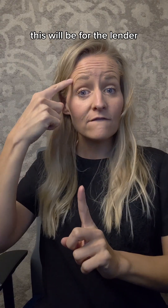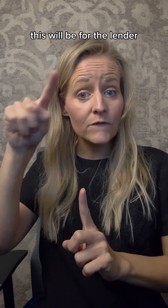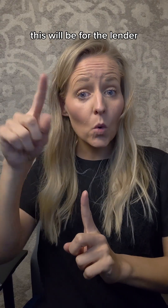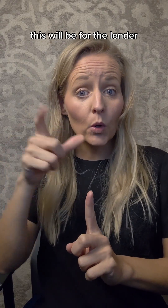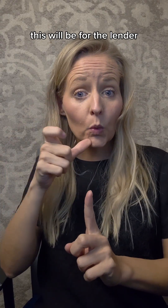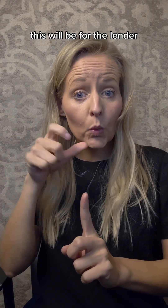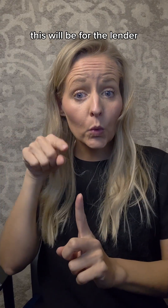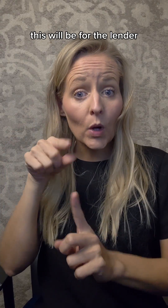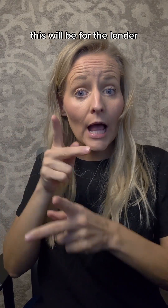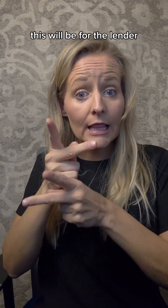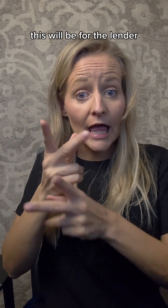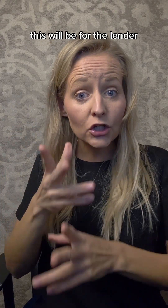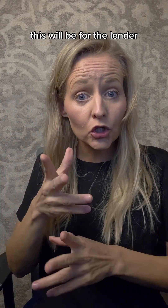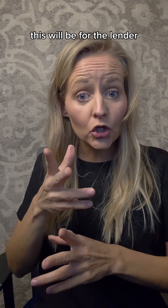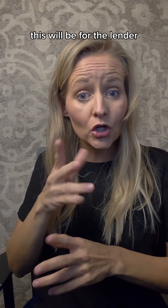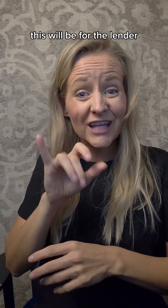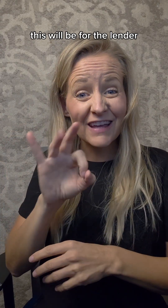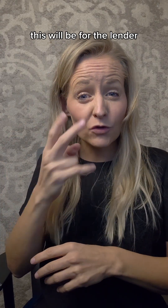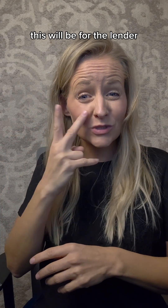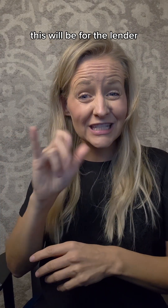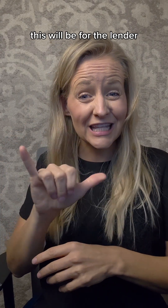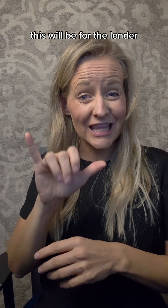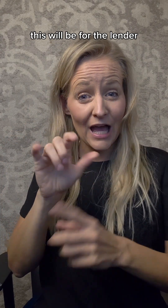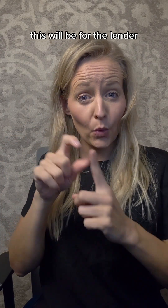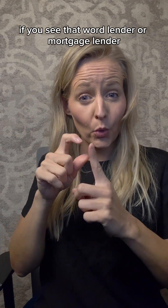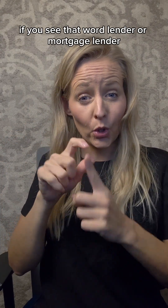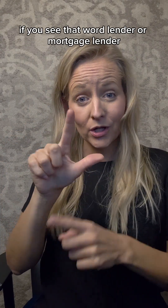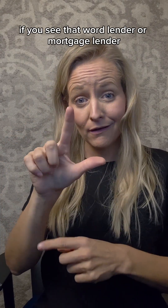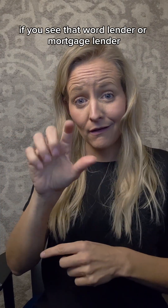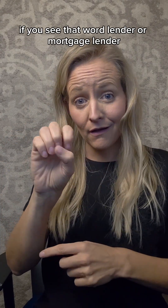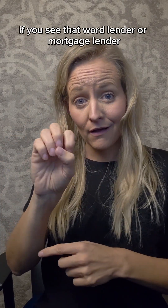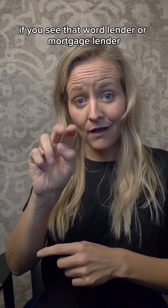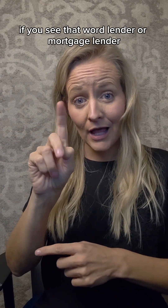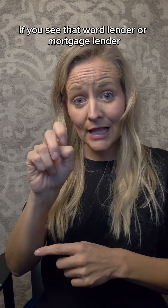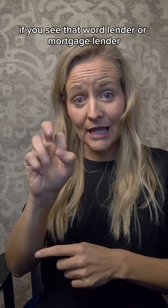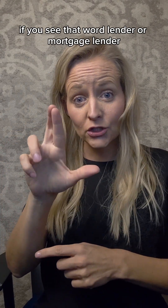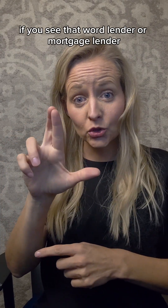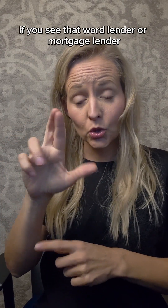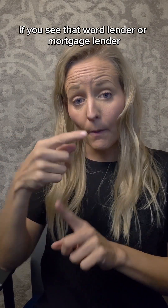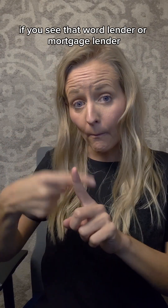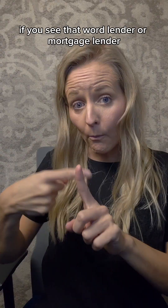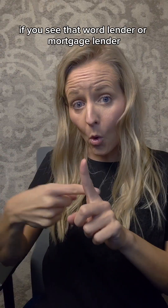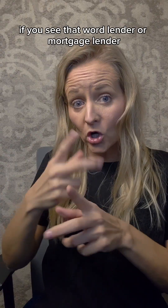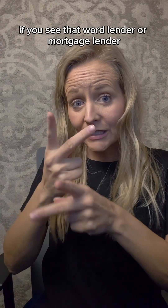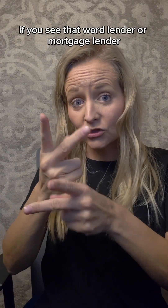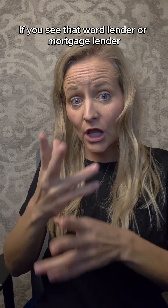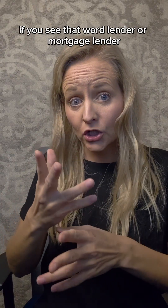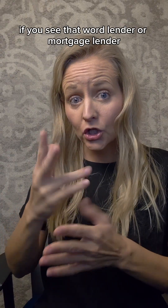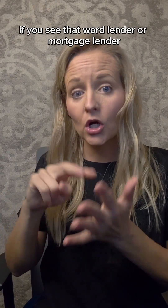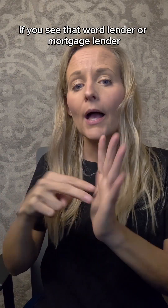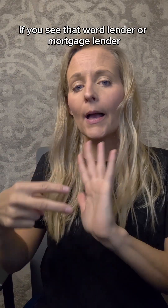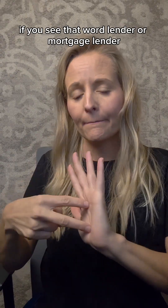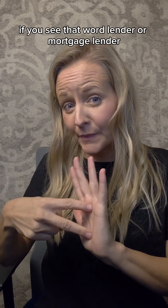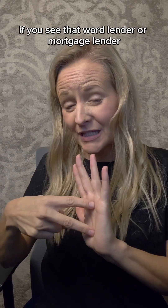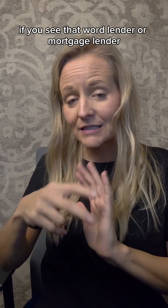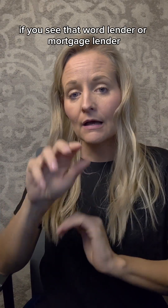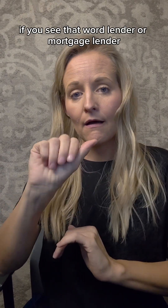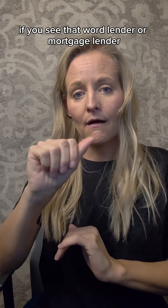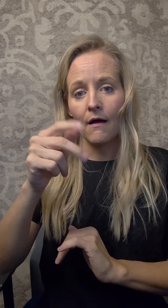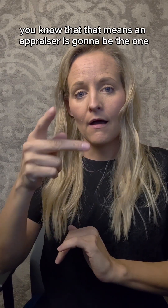this will be for the lender, if you see that word lender or mortgage lender, you